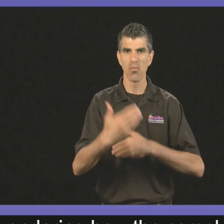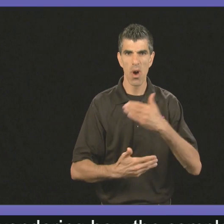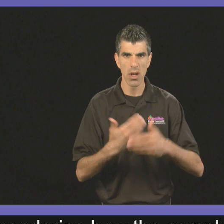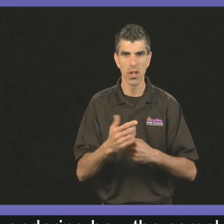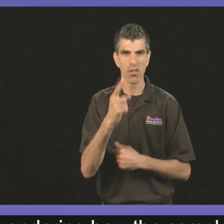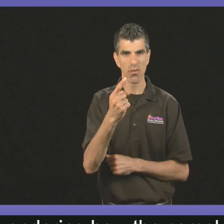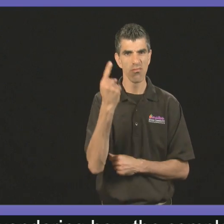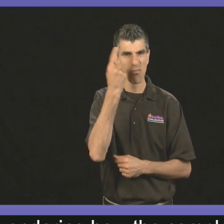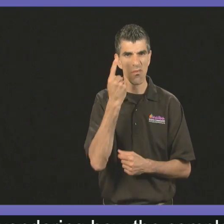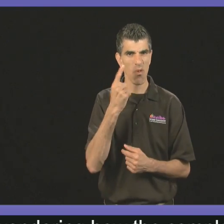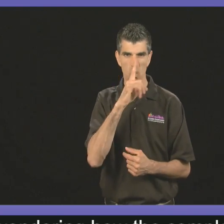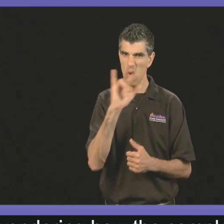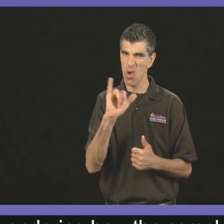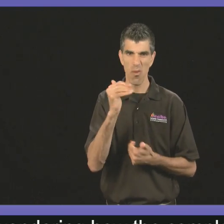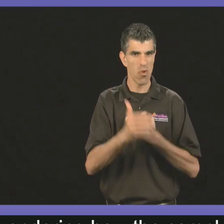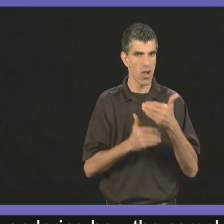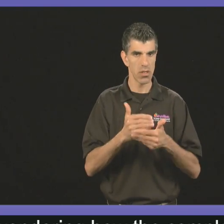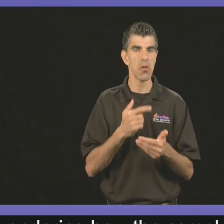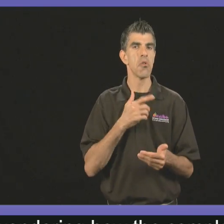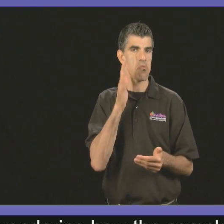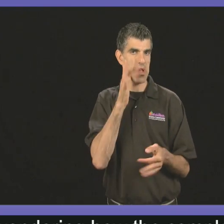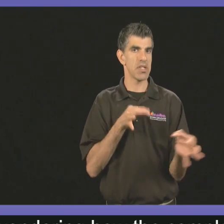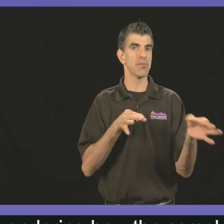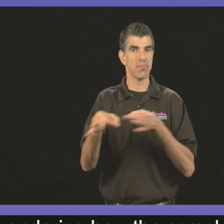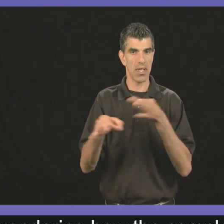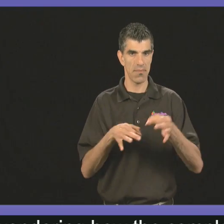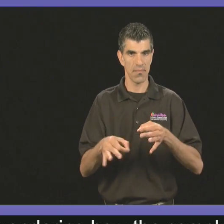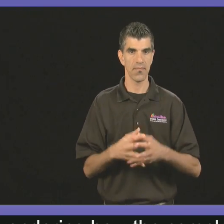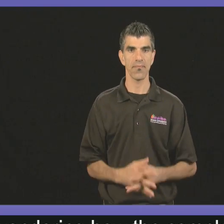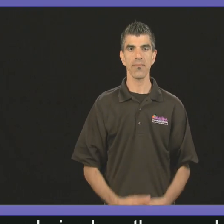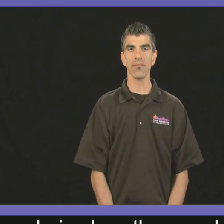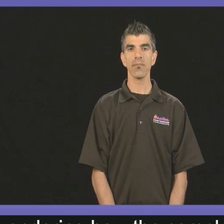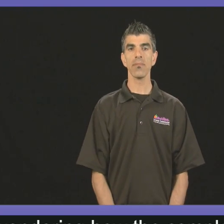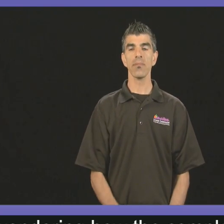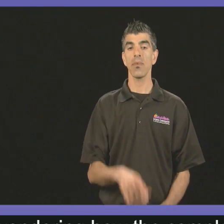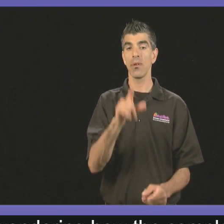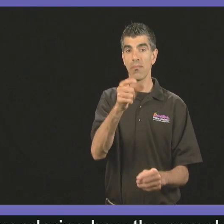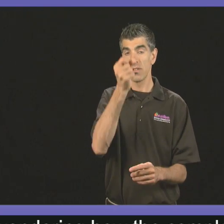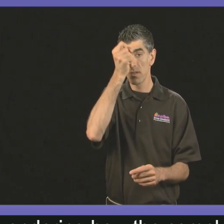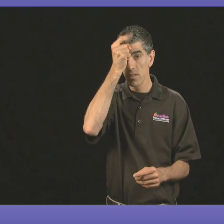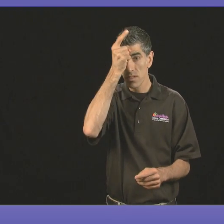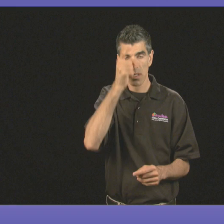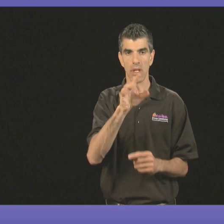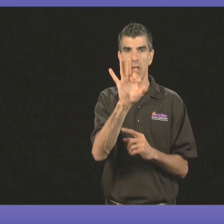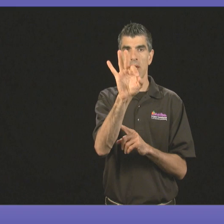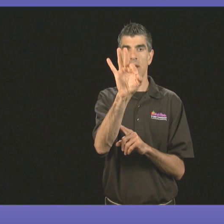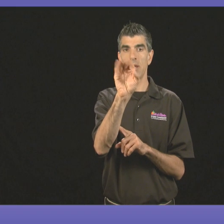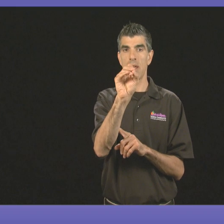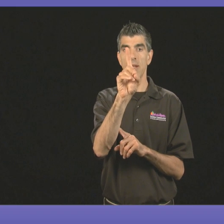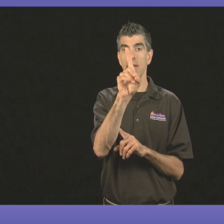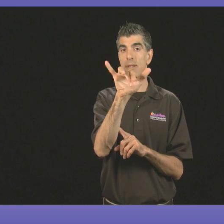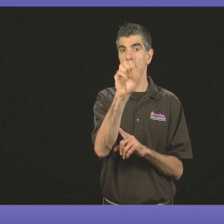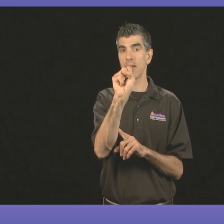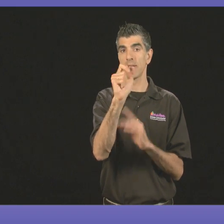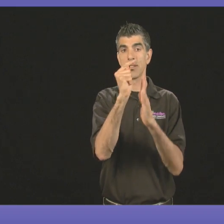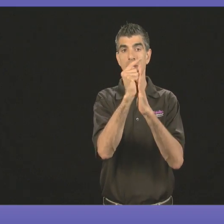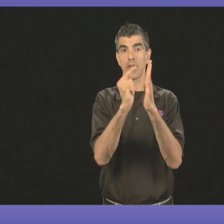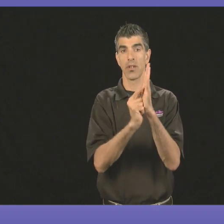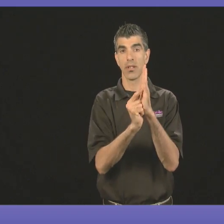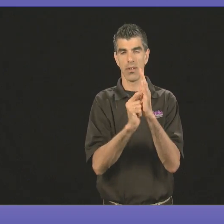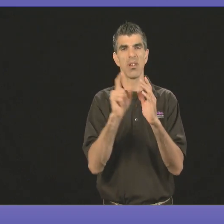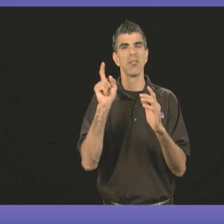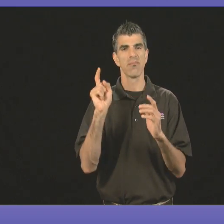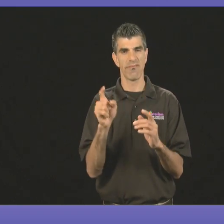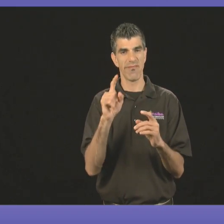You may be wondering how the complaint process works. I will explain it now. There is a 90-day